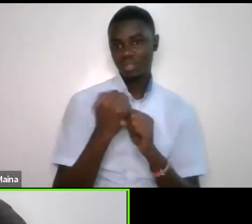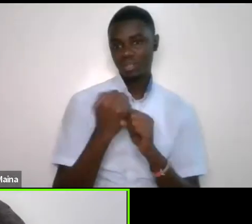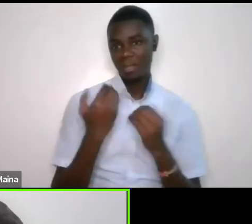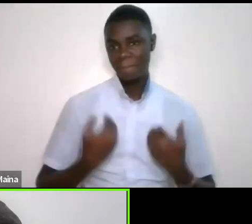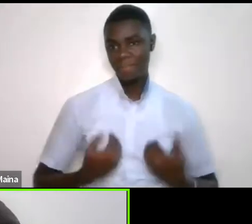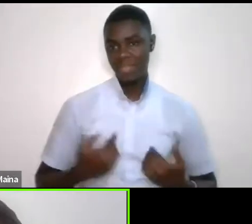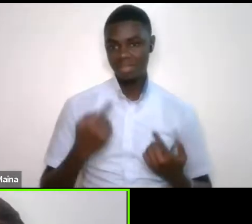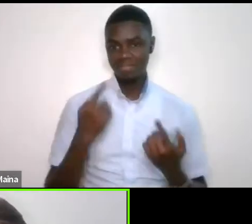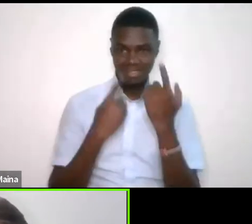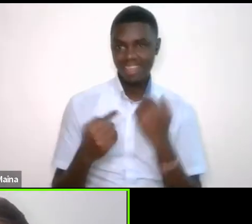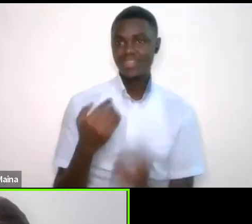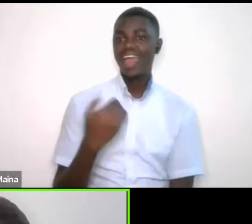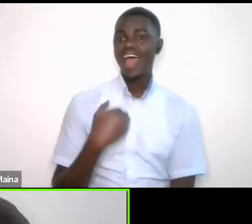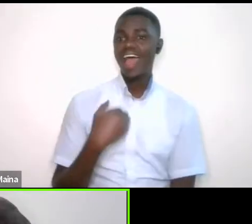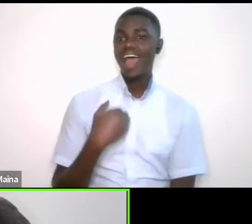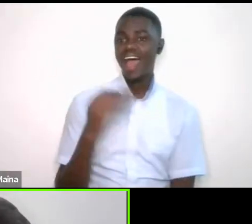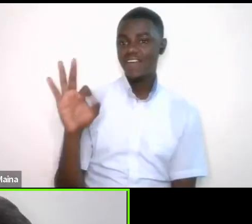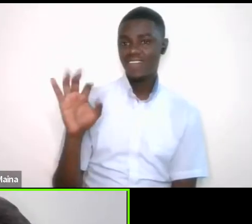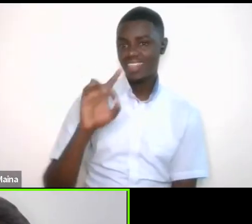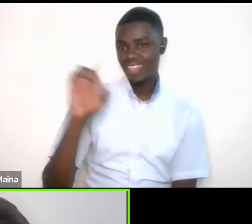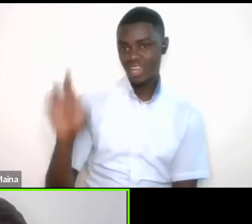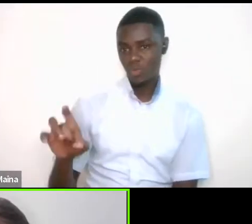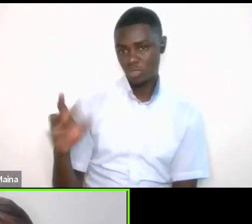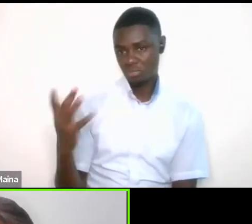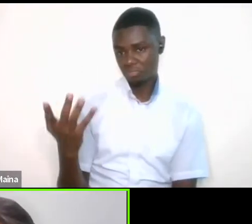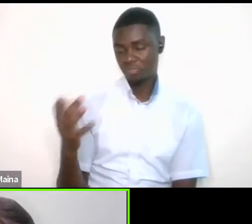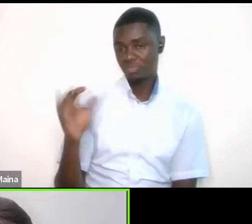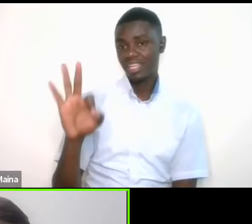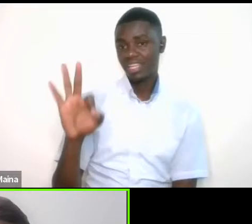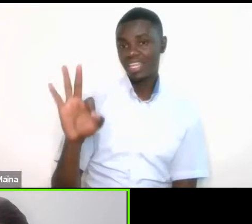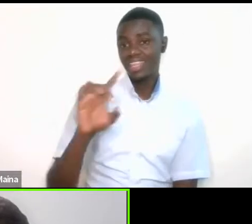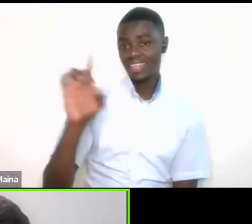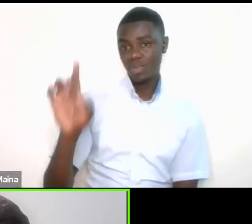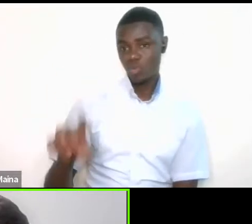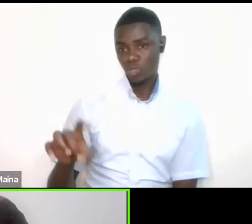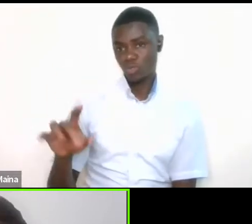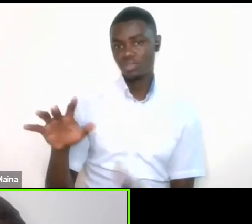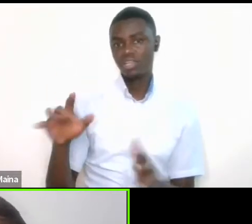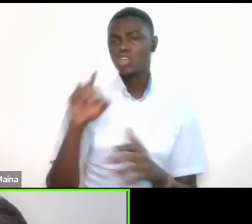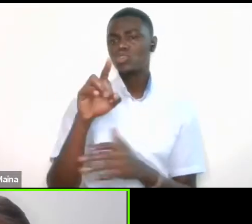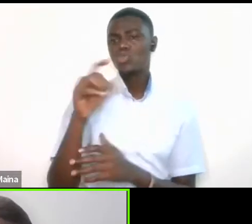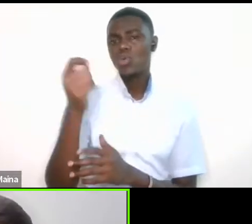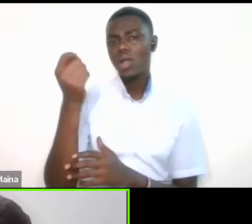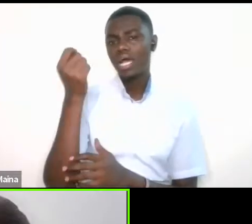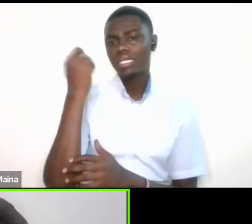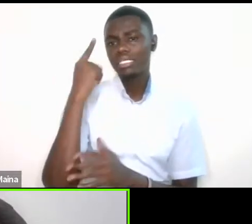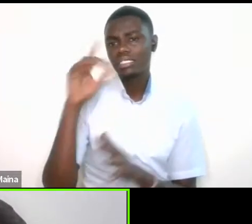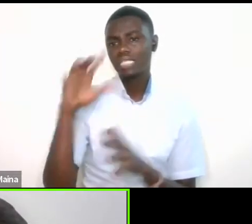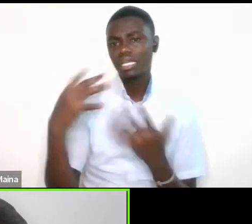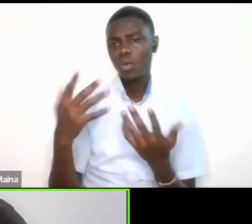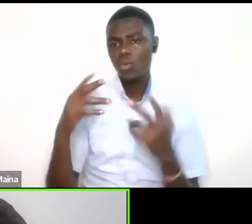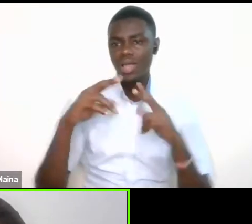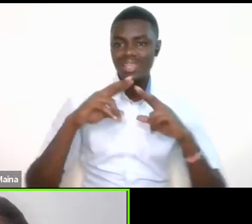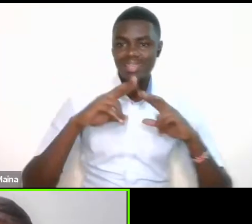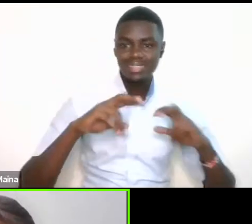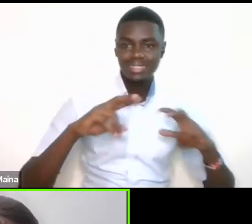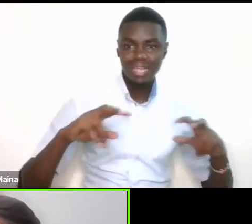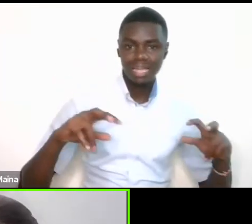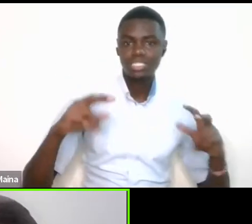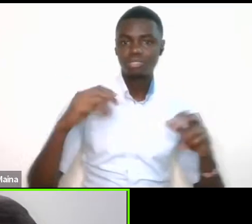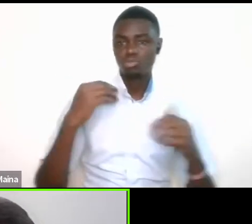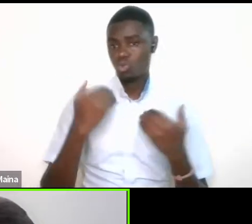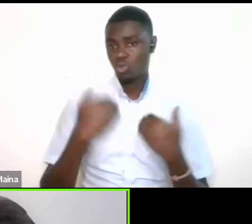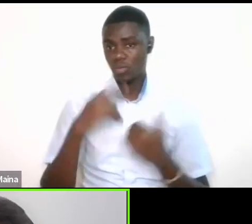question. And the third question is, how do you understand that your research that you have done, mainly in Cape